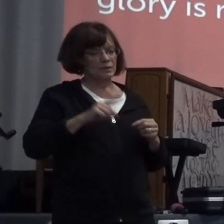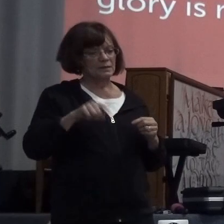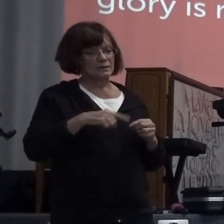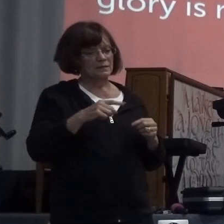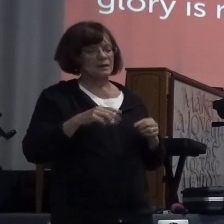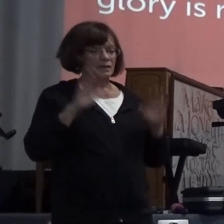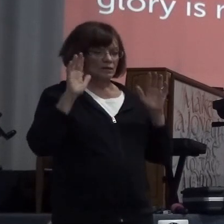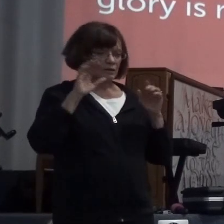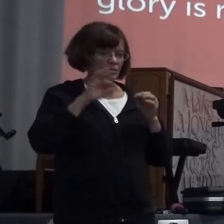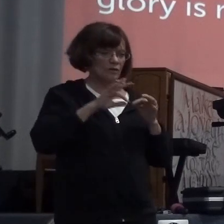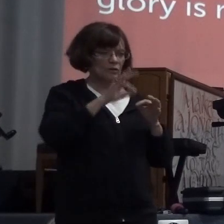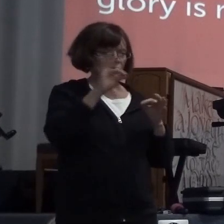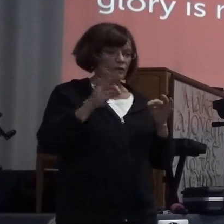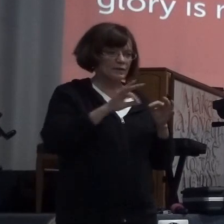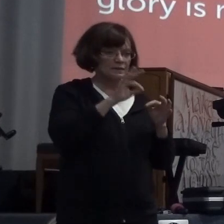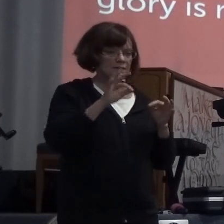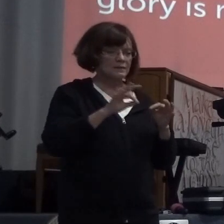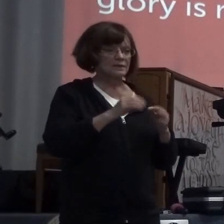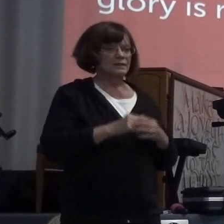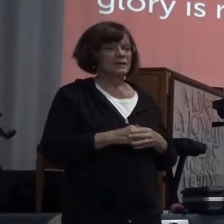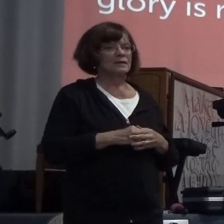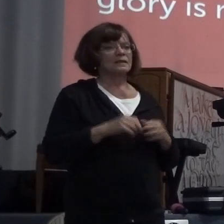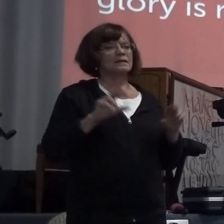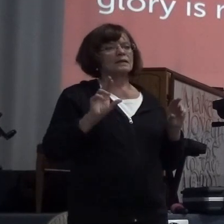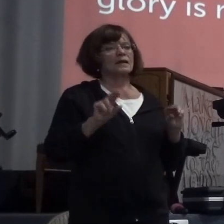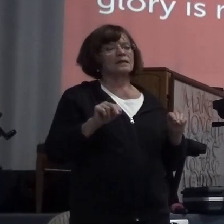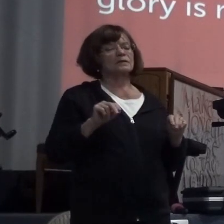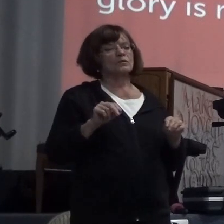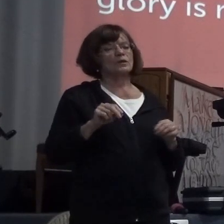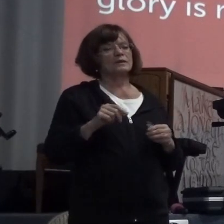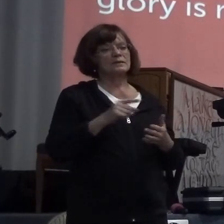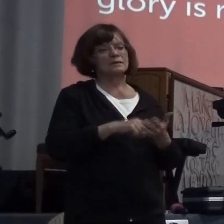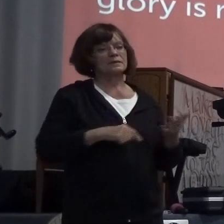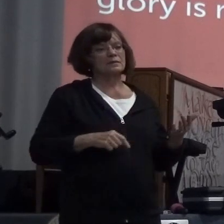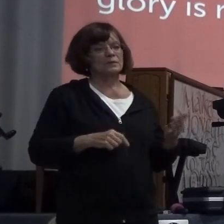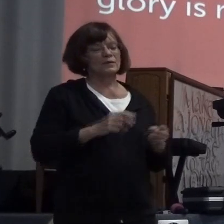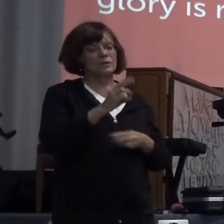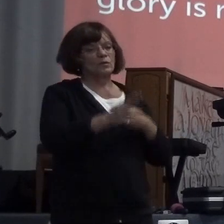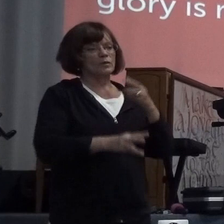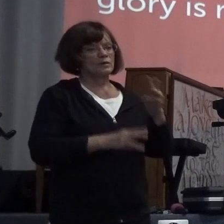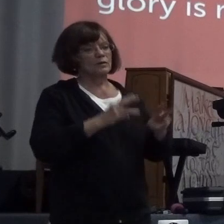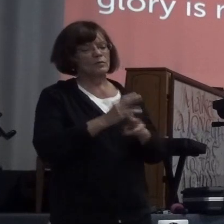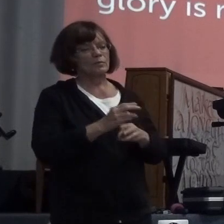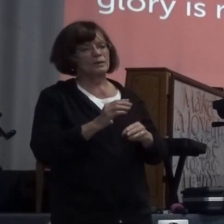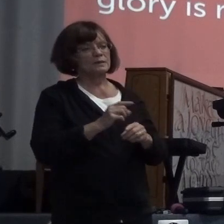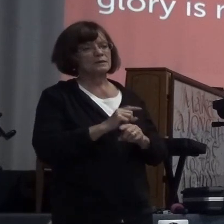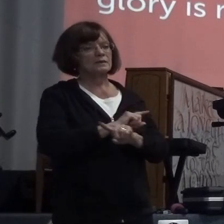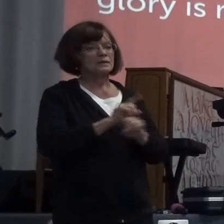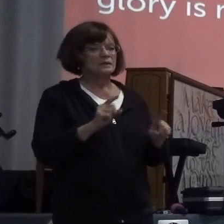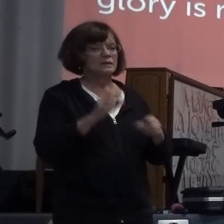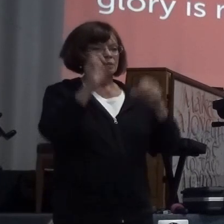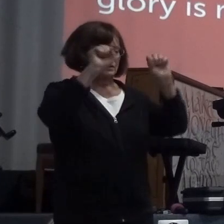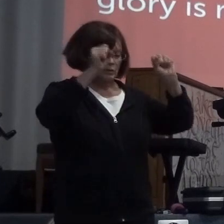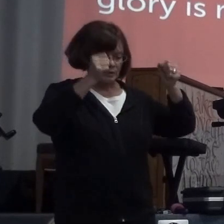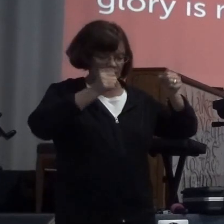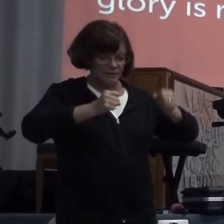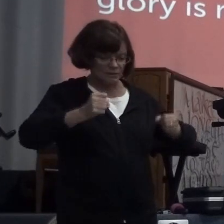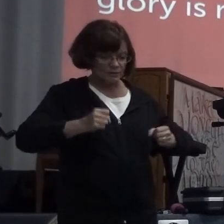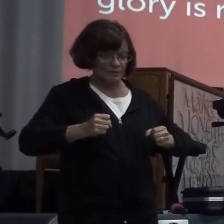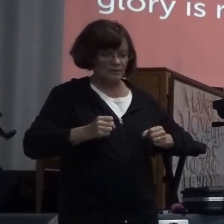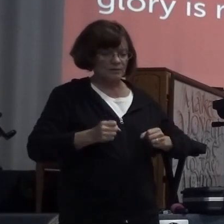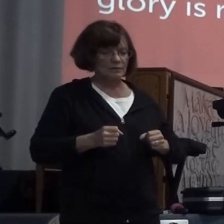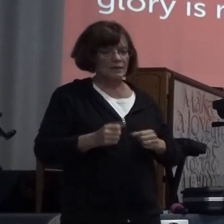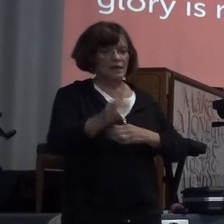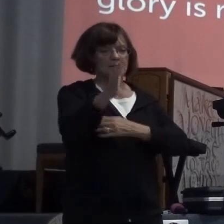in this life, it's not about what we're doing here. It's not about the worldly things. It's about greater things. It's